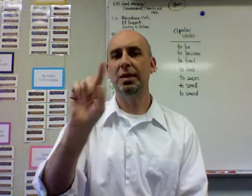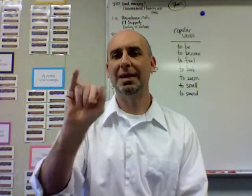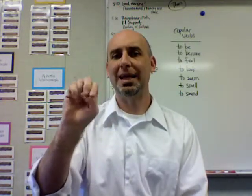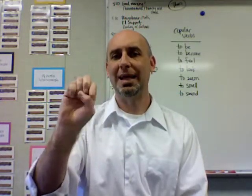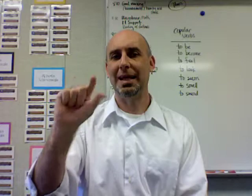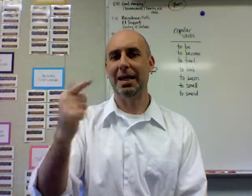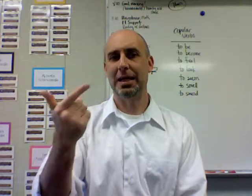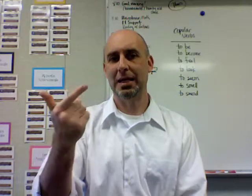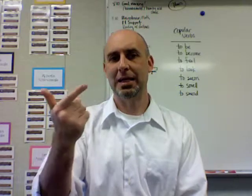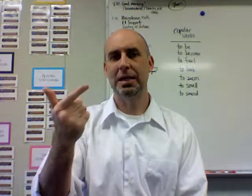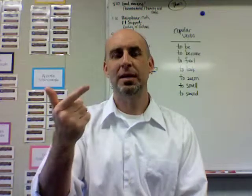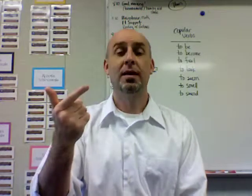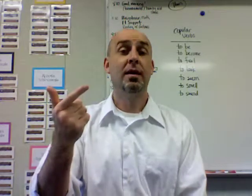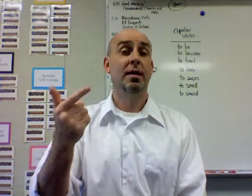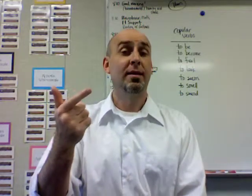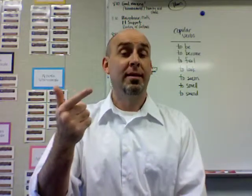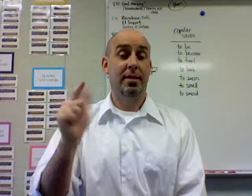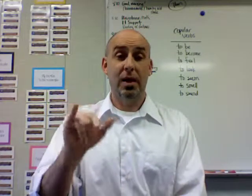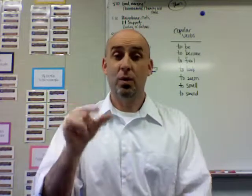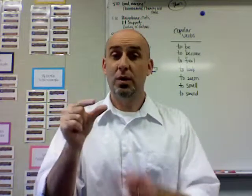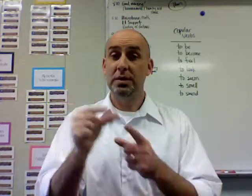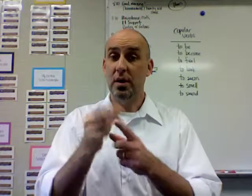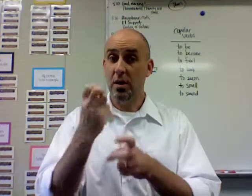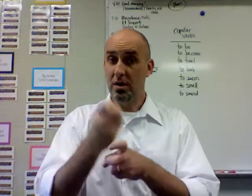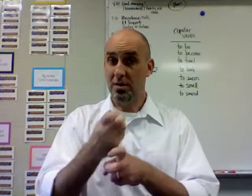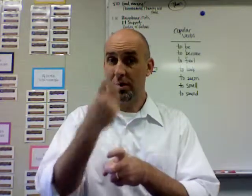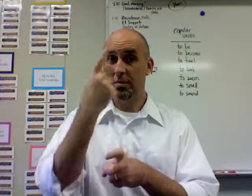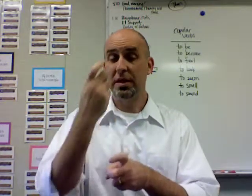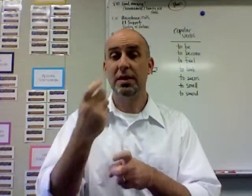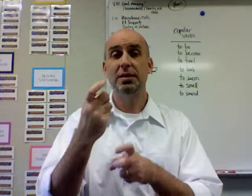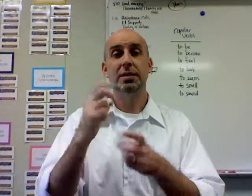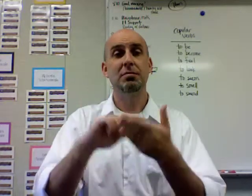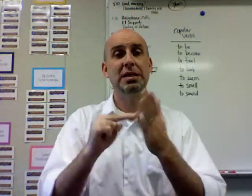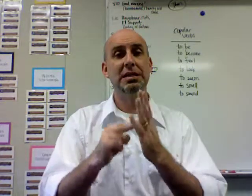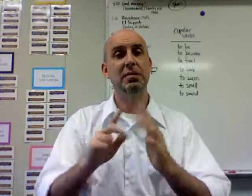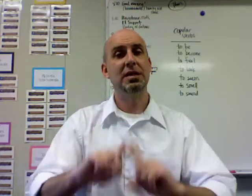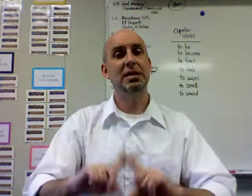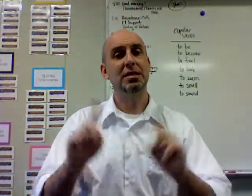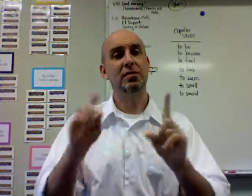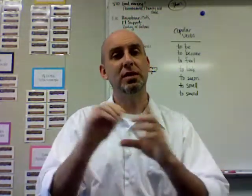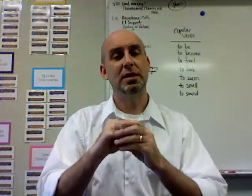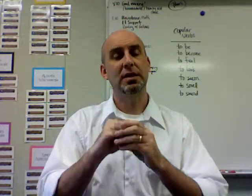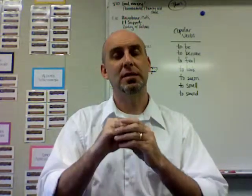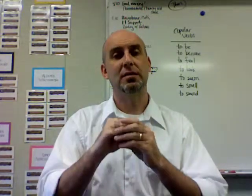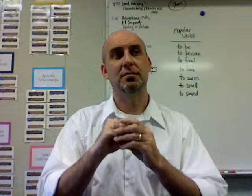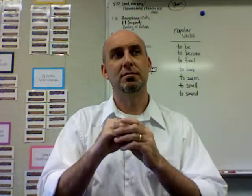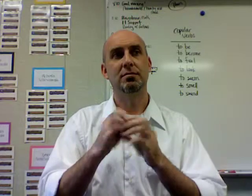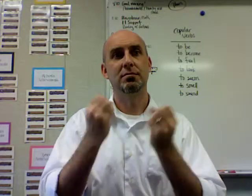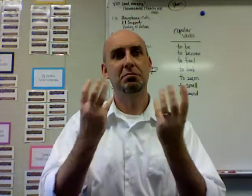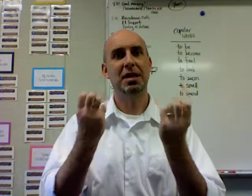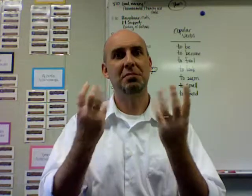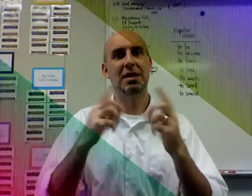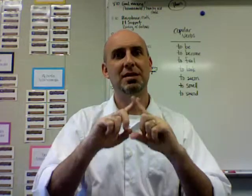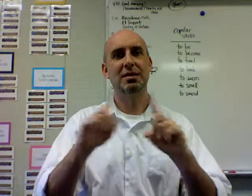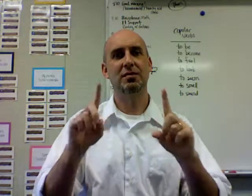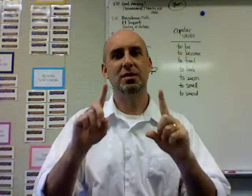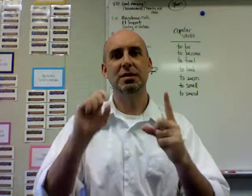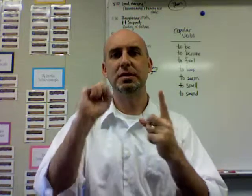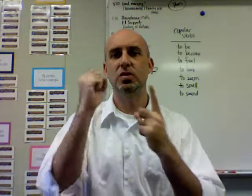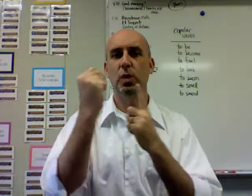Surrounding. That word is hard because it means something different in many different